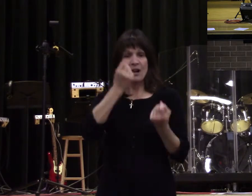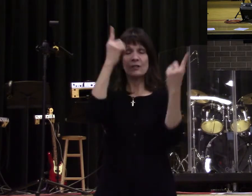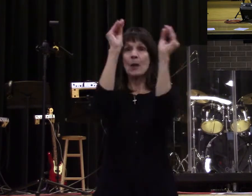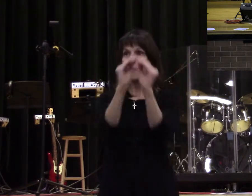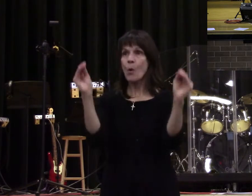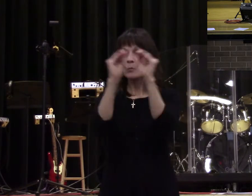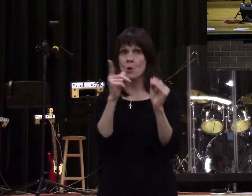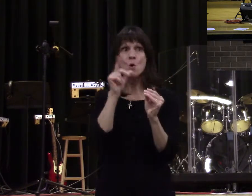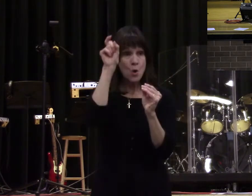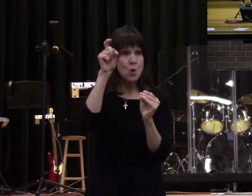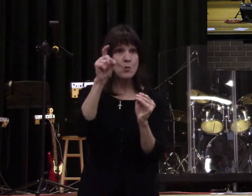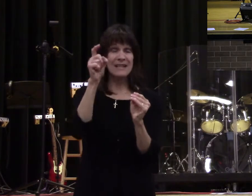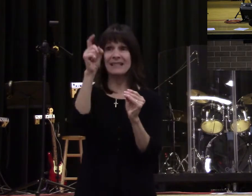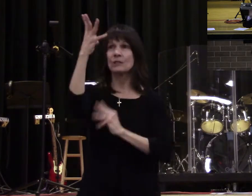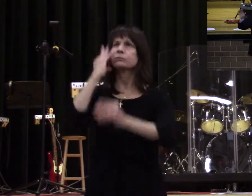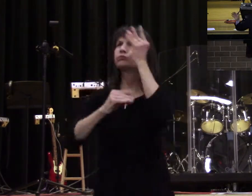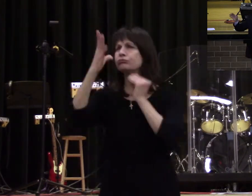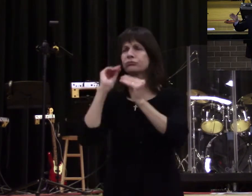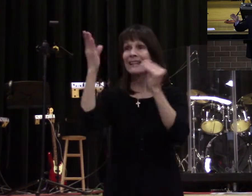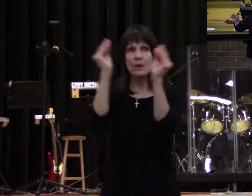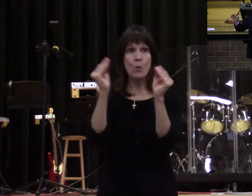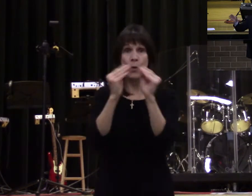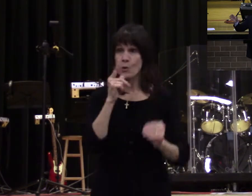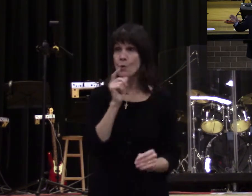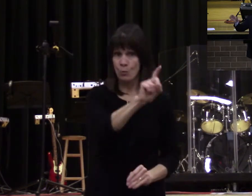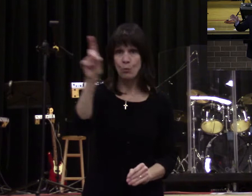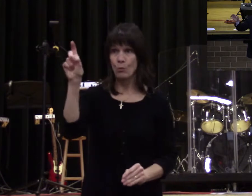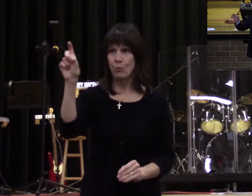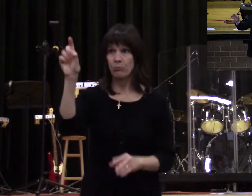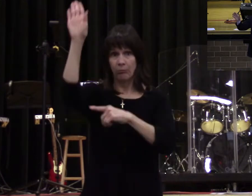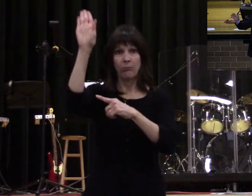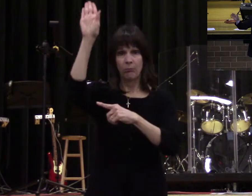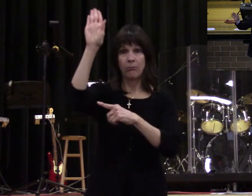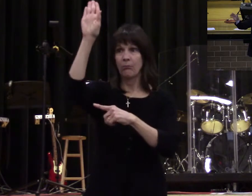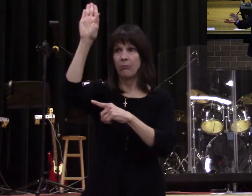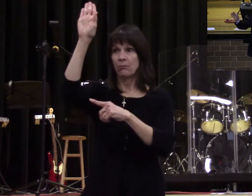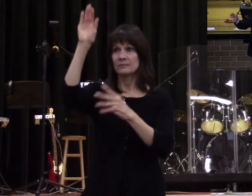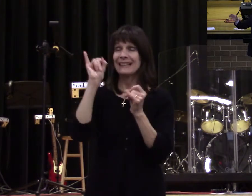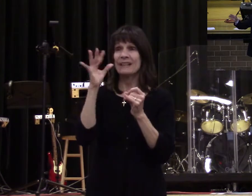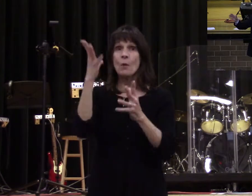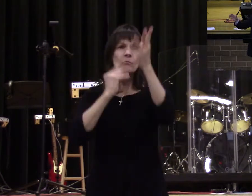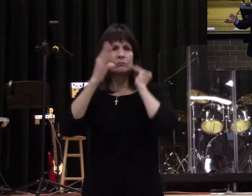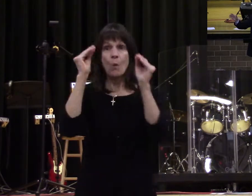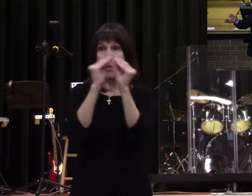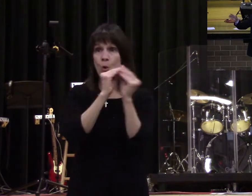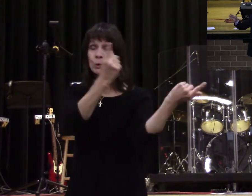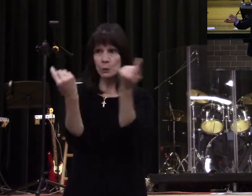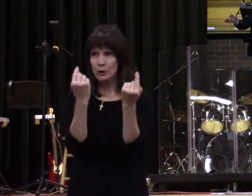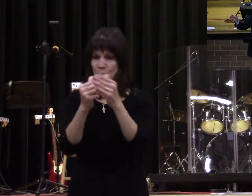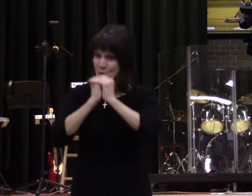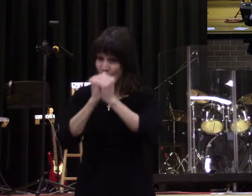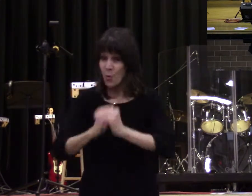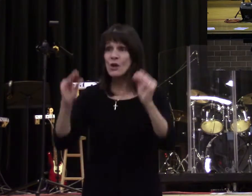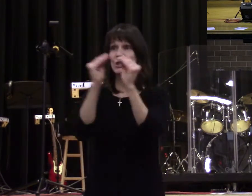people need to see God more? What's the answer? Worship God more. How many people need to worship God more? What's